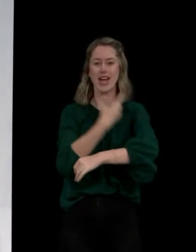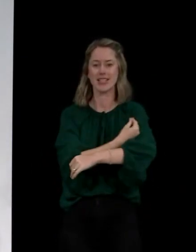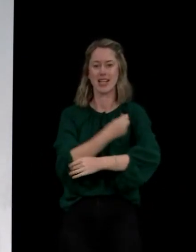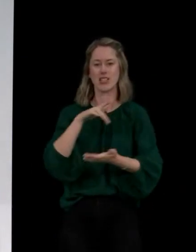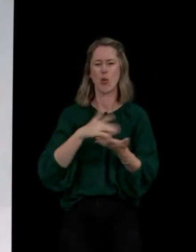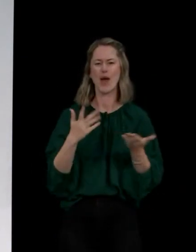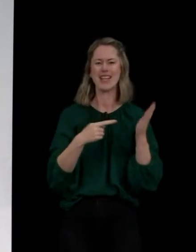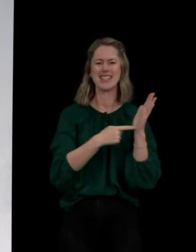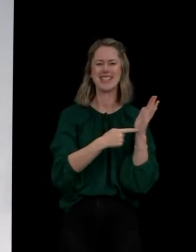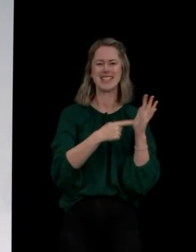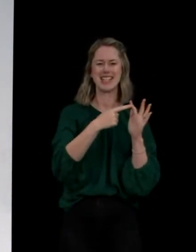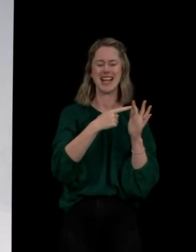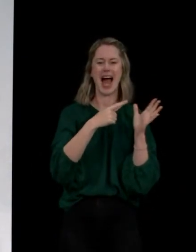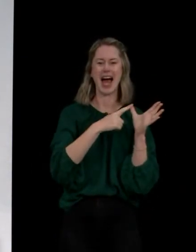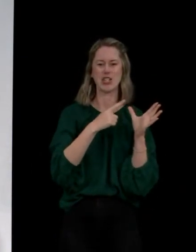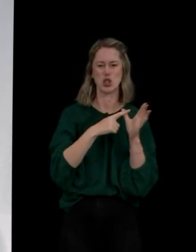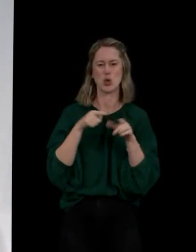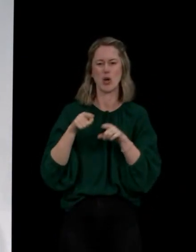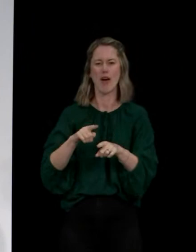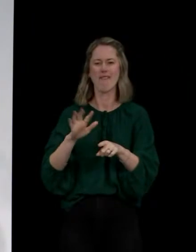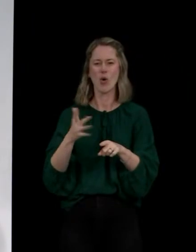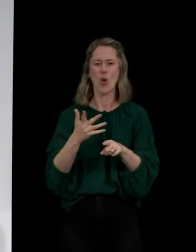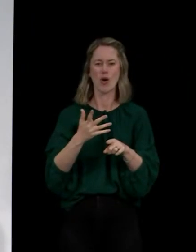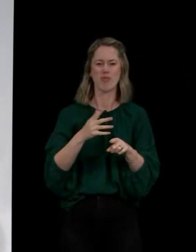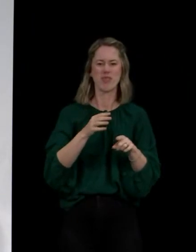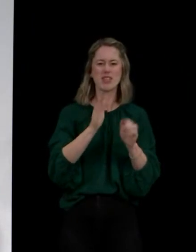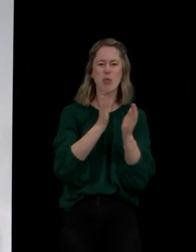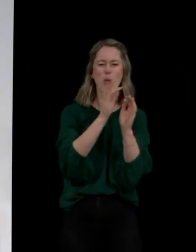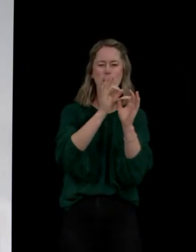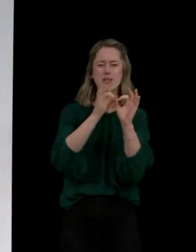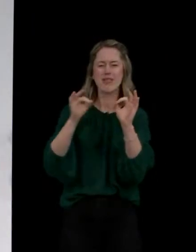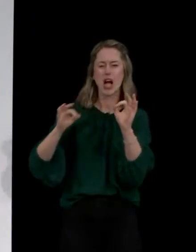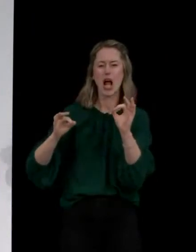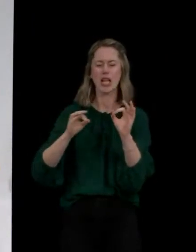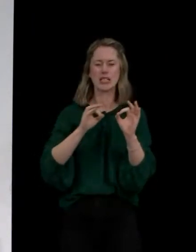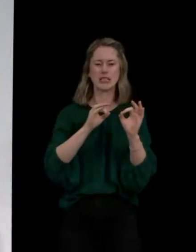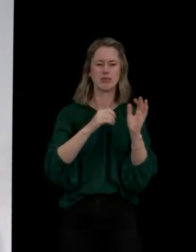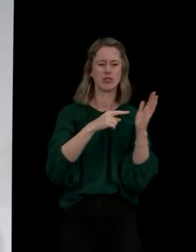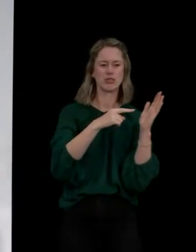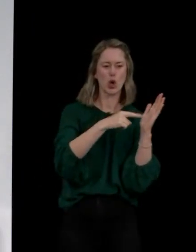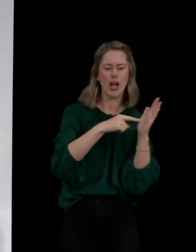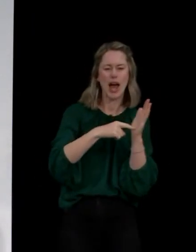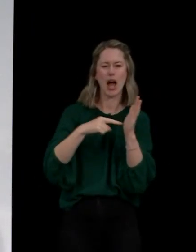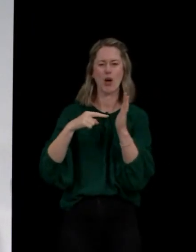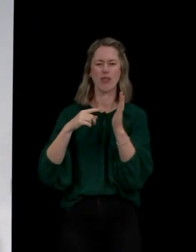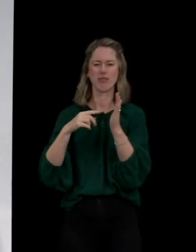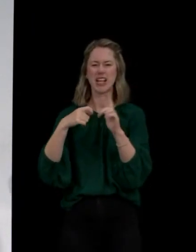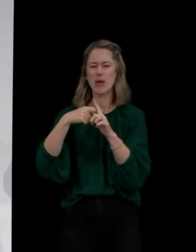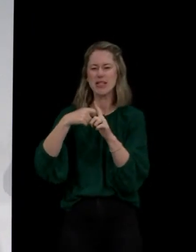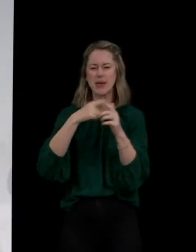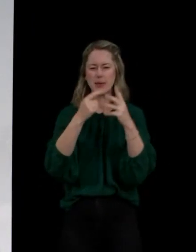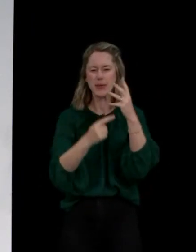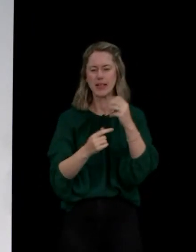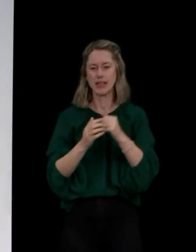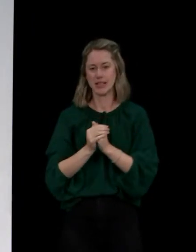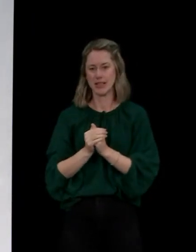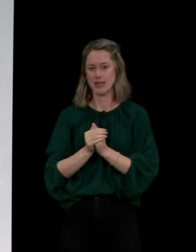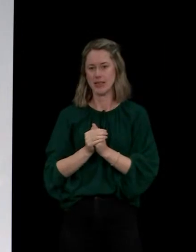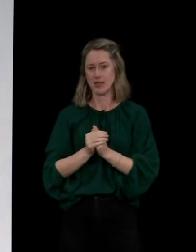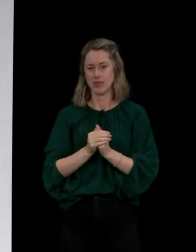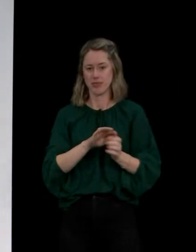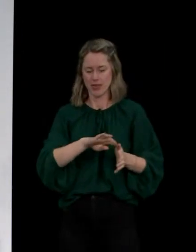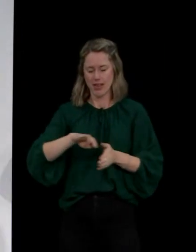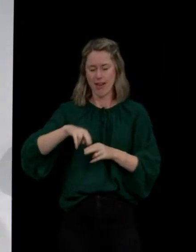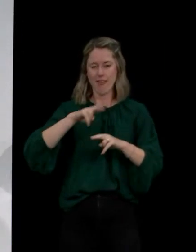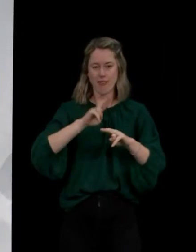Atatu at 40 Kiri Avenue, and it's running until 4:30 p.m. today. On Friday